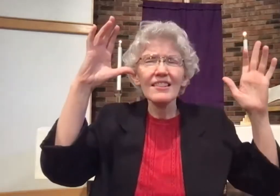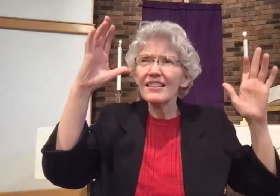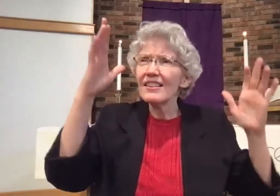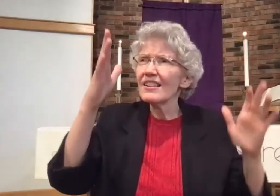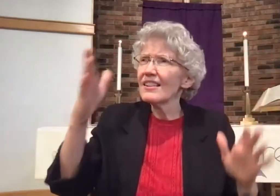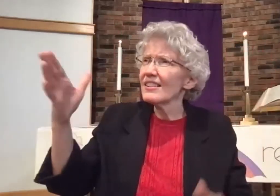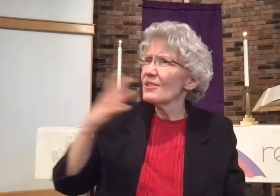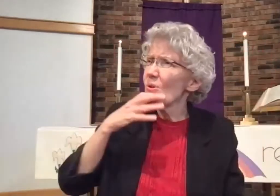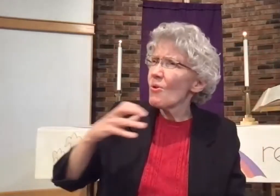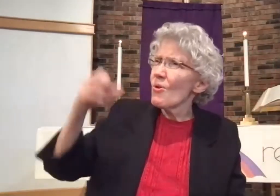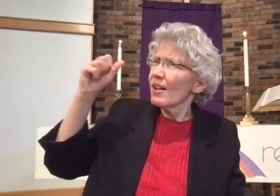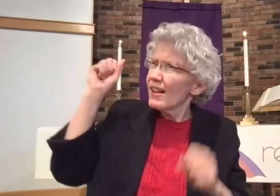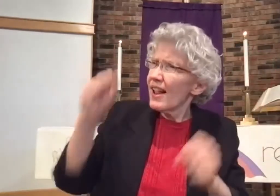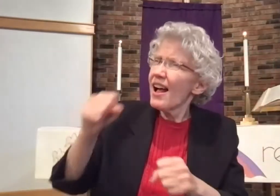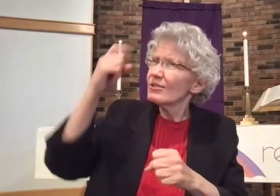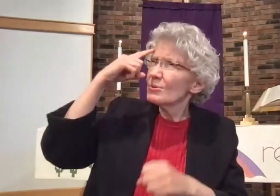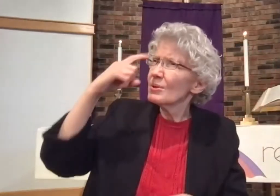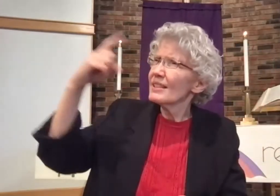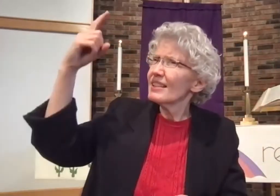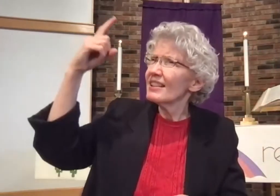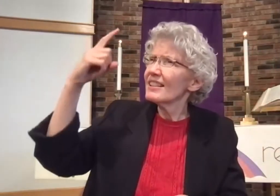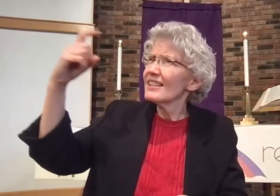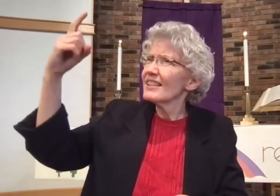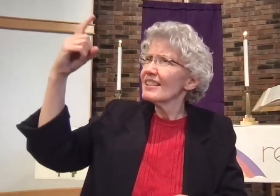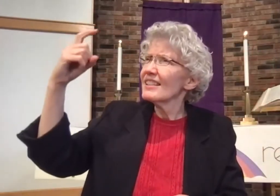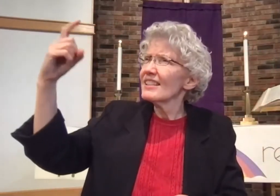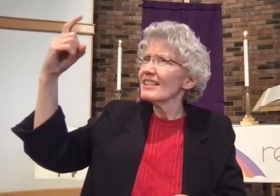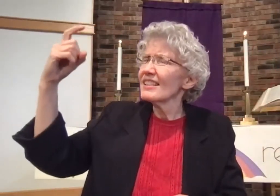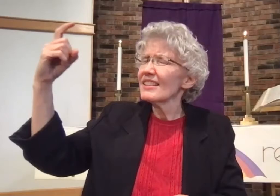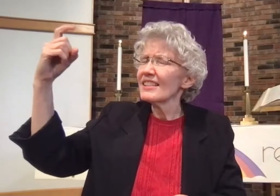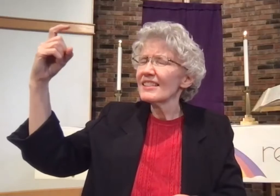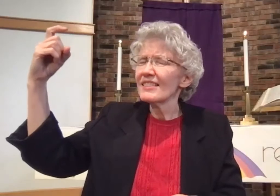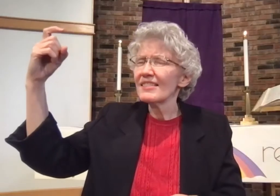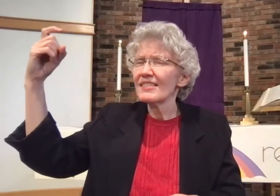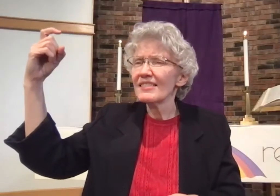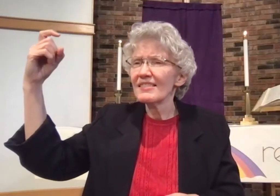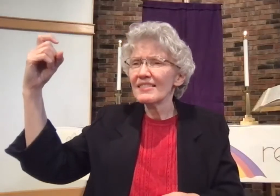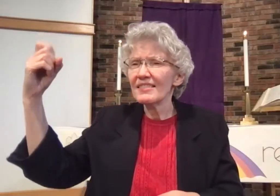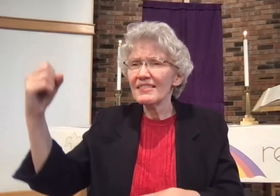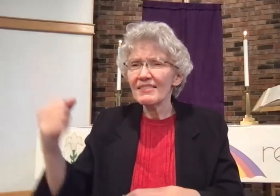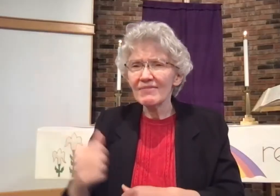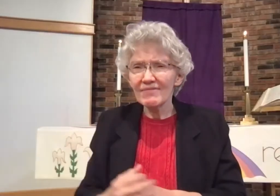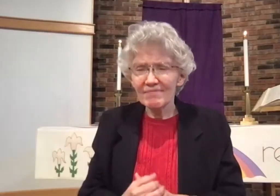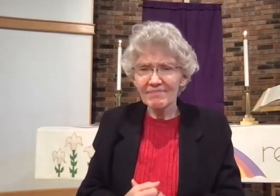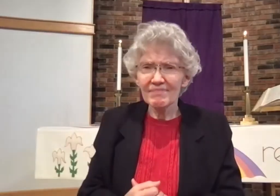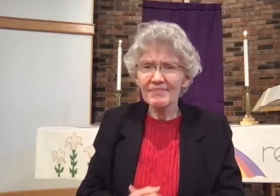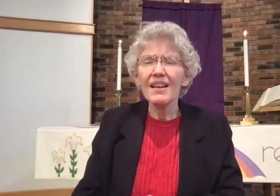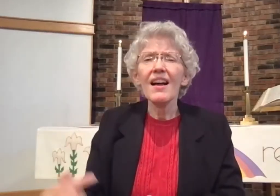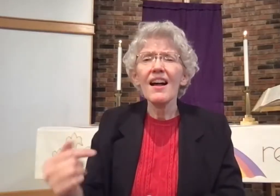9 o'clock in the morning. But this is what God had the prophet Joel say. When the last days come, I will